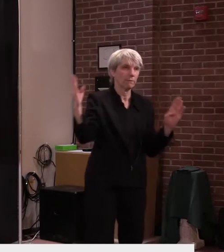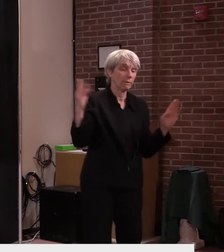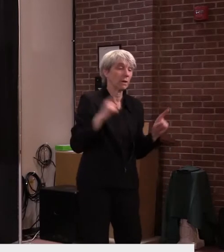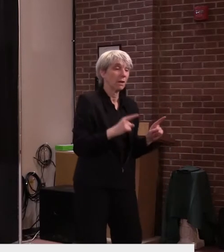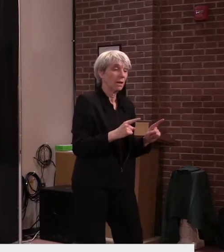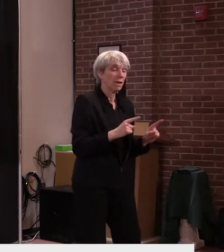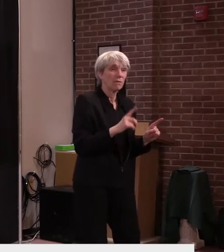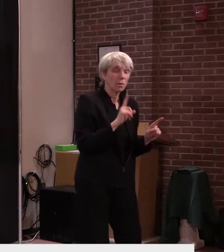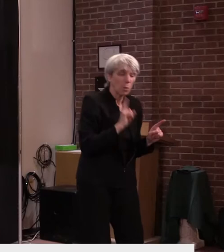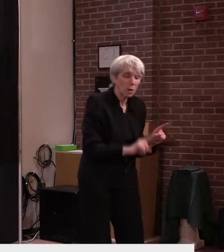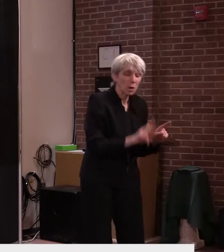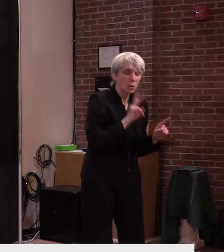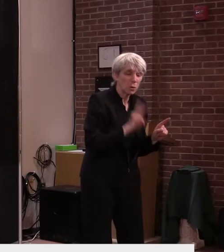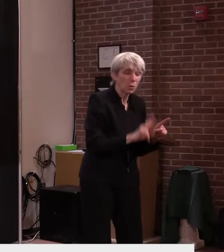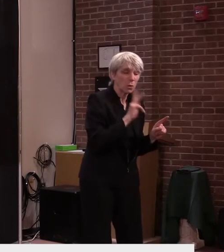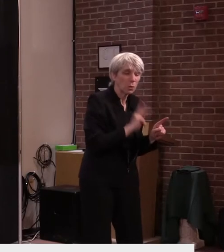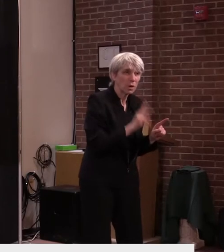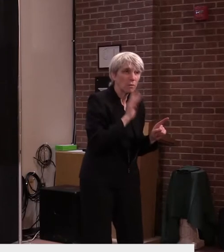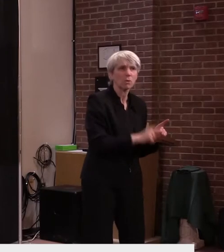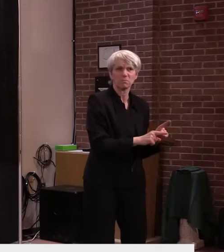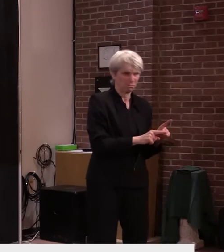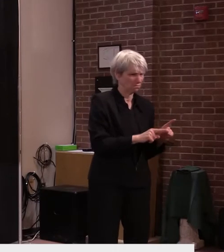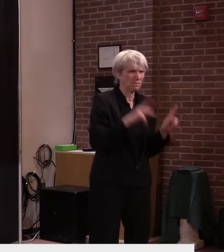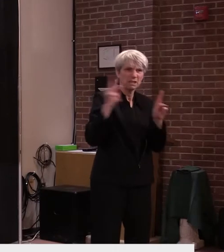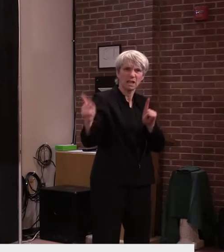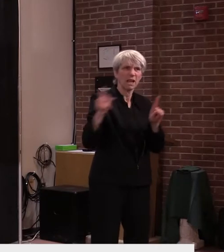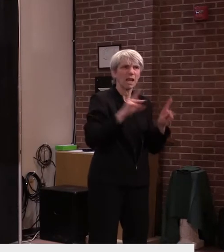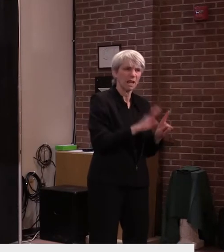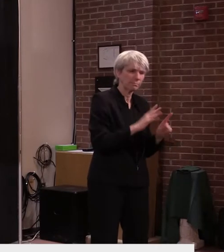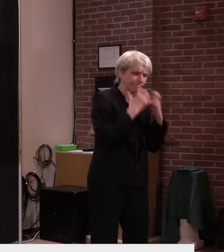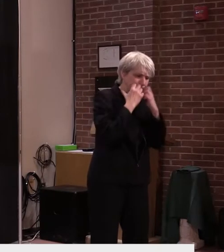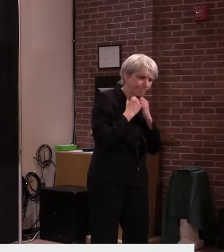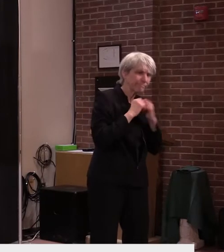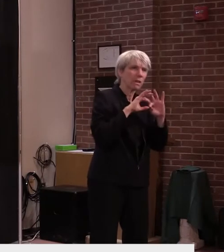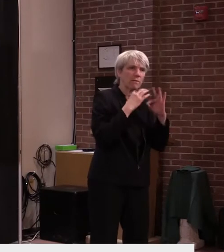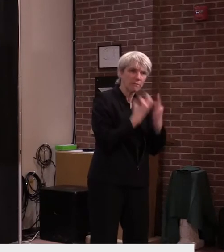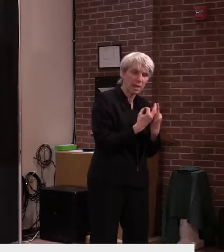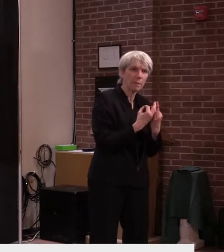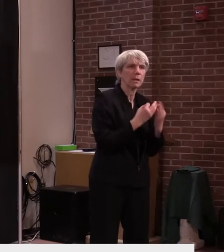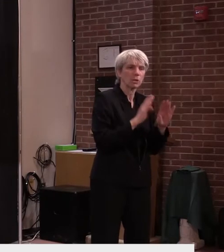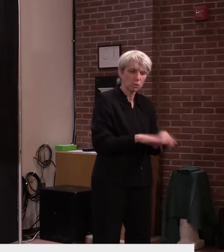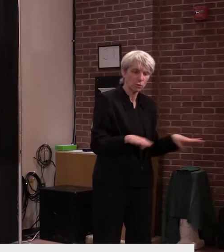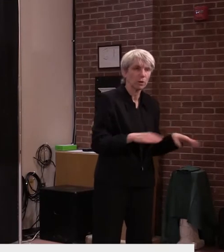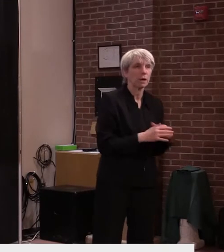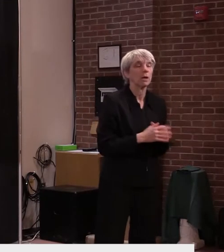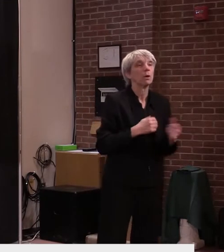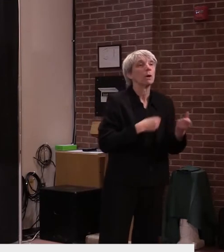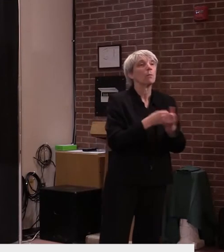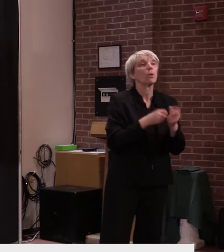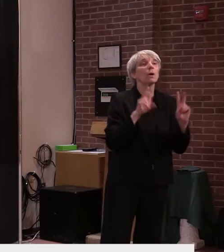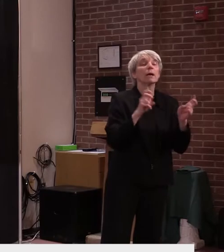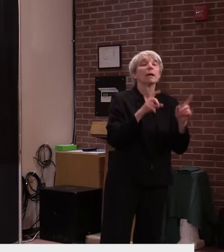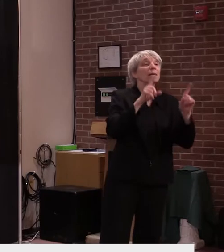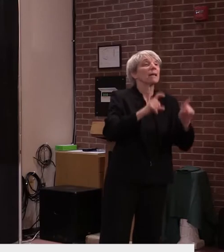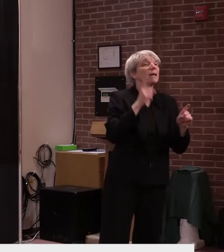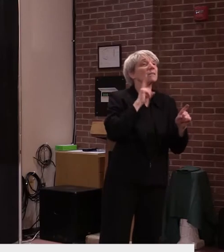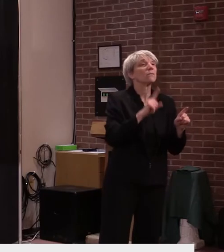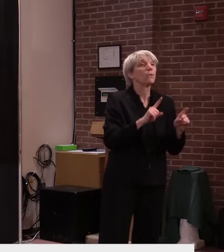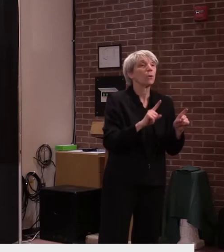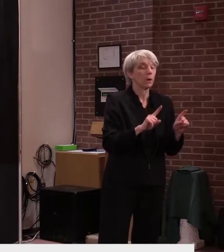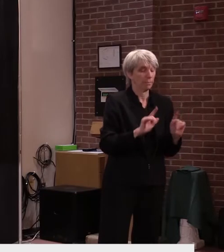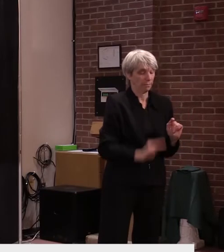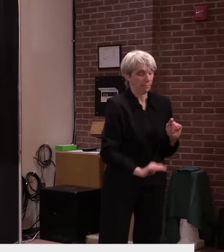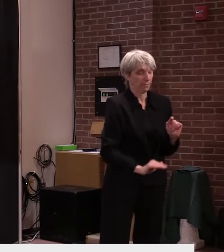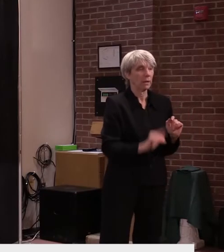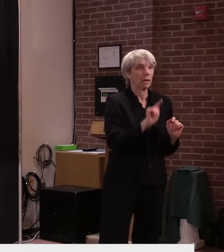their families, and the early childhood educators. We support the Test for Tots program, where unvaccinated close contacts are